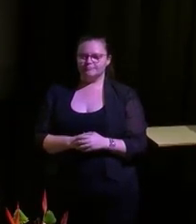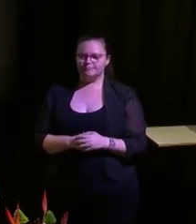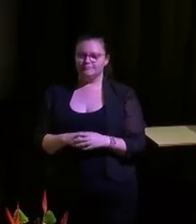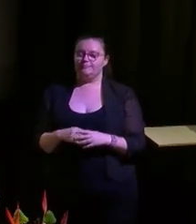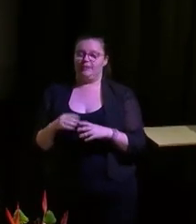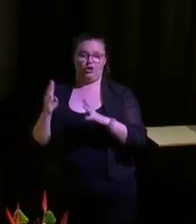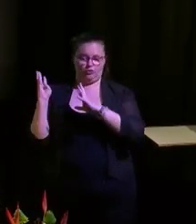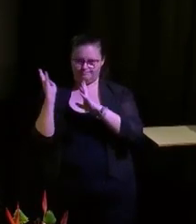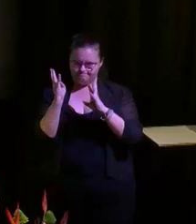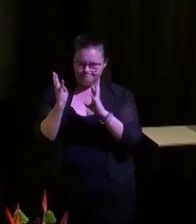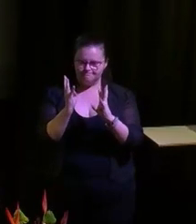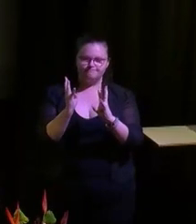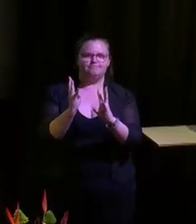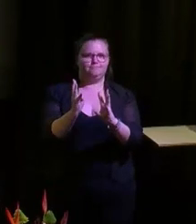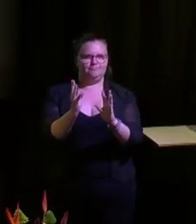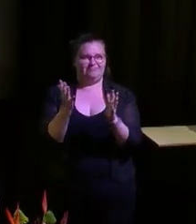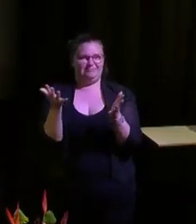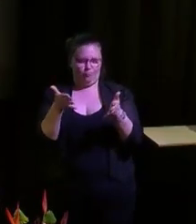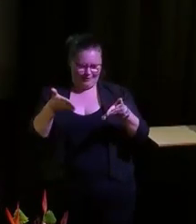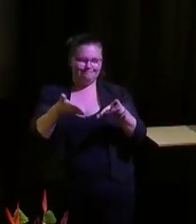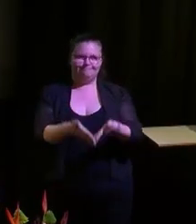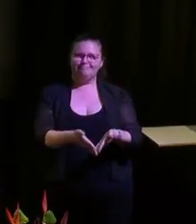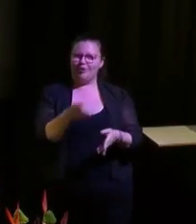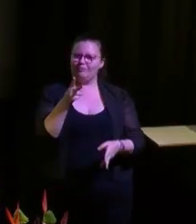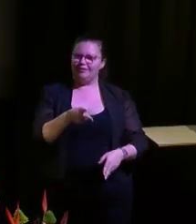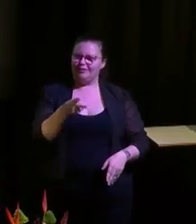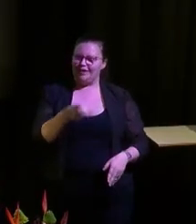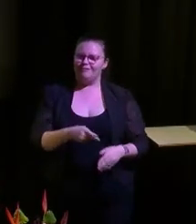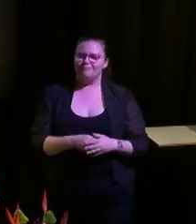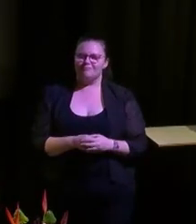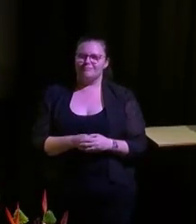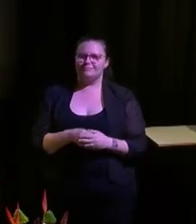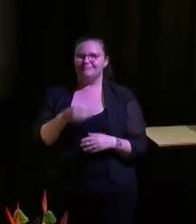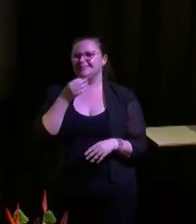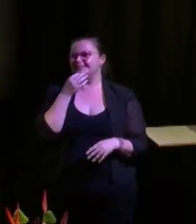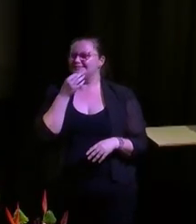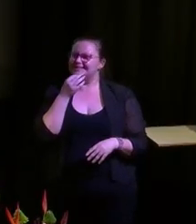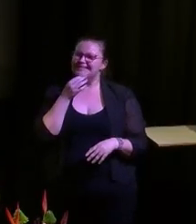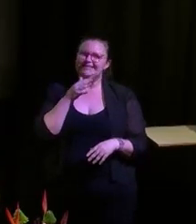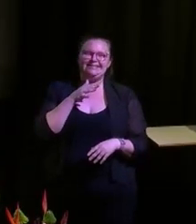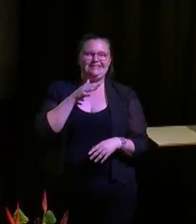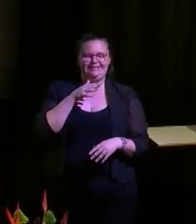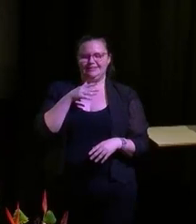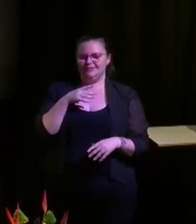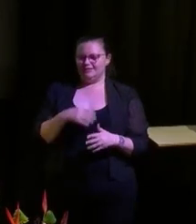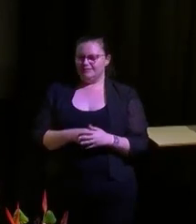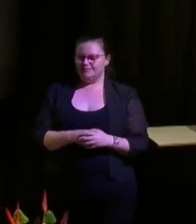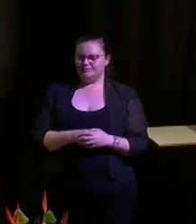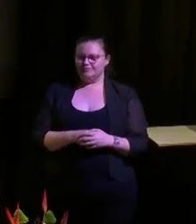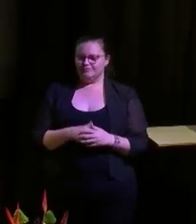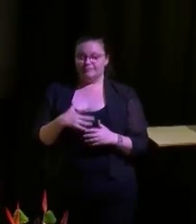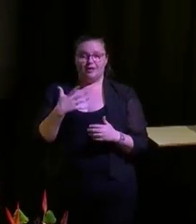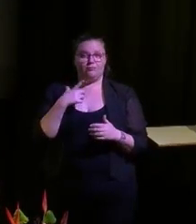relayed, it was a bittersweet moment because we laid him out on a